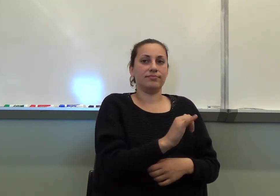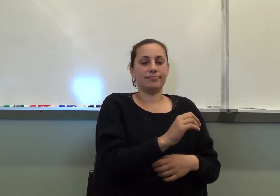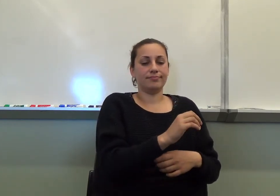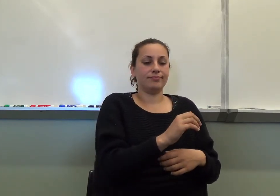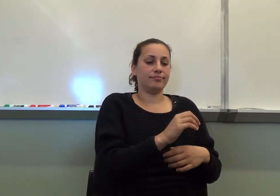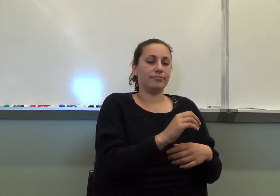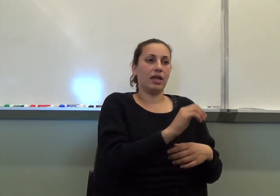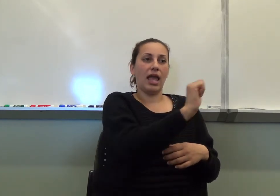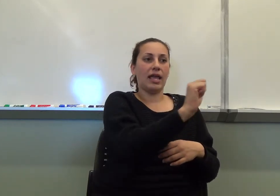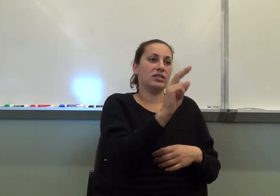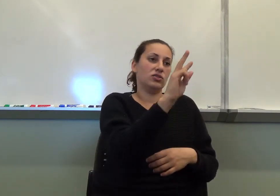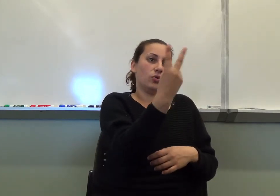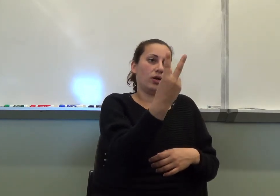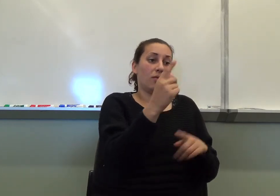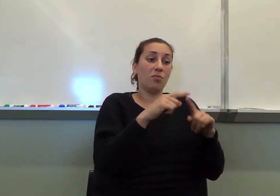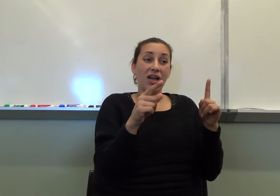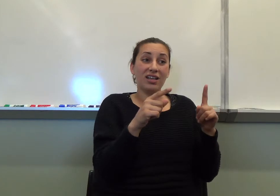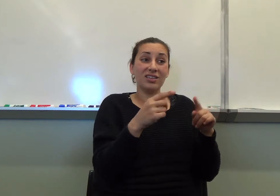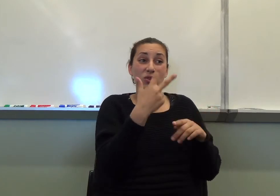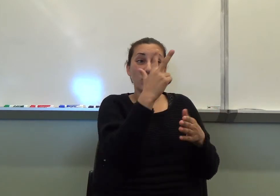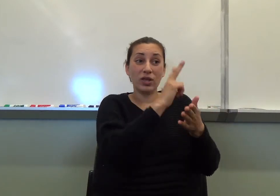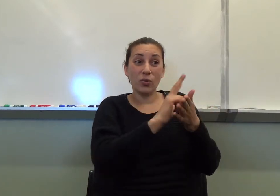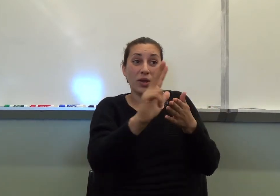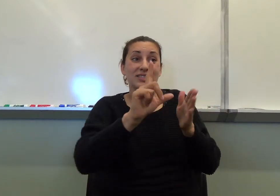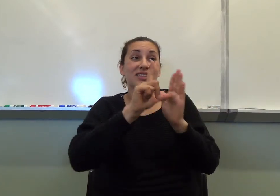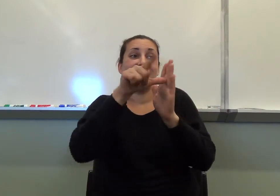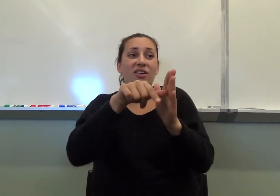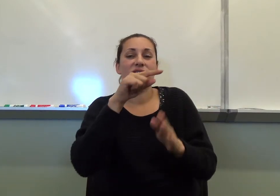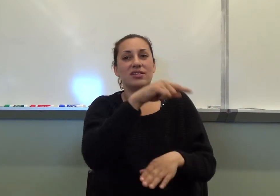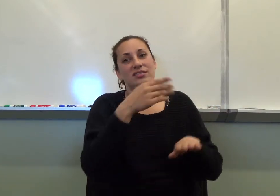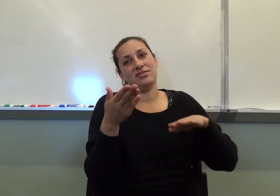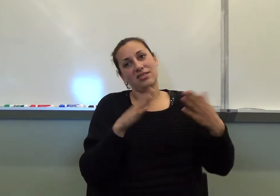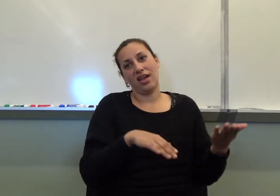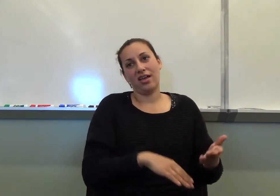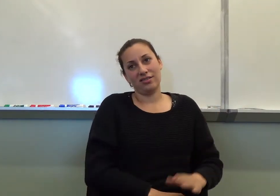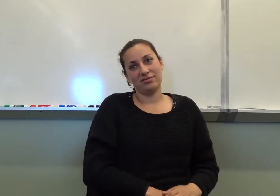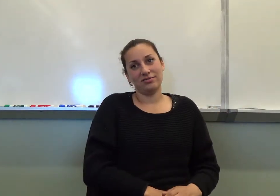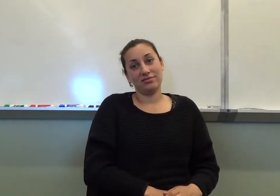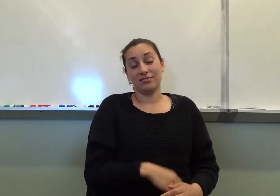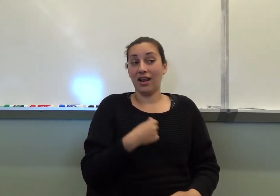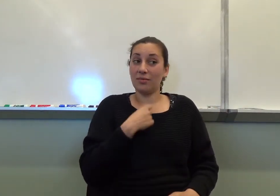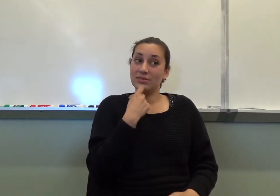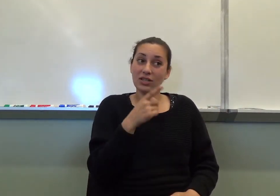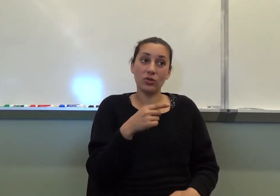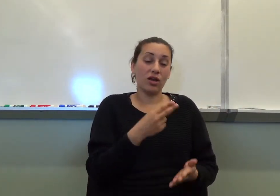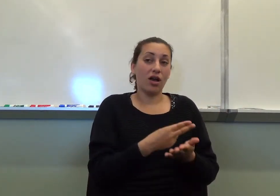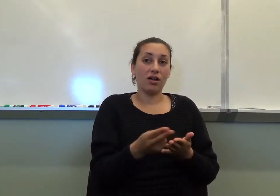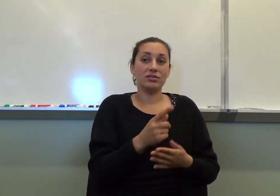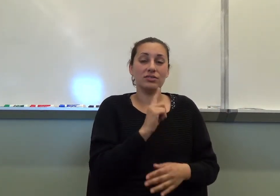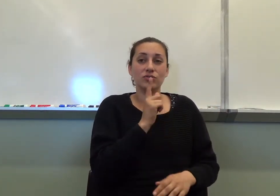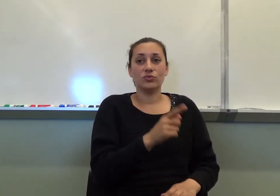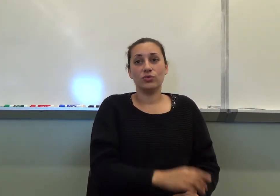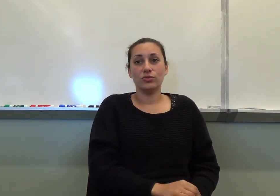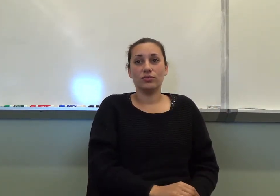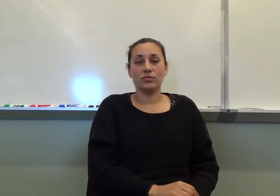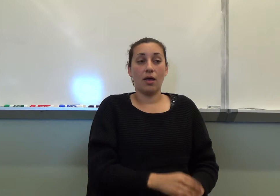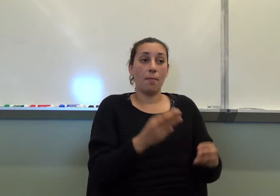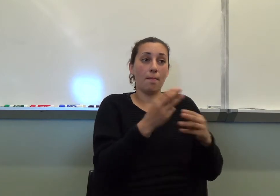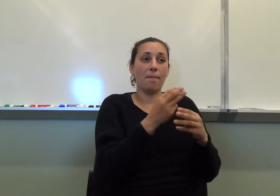Unfortunately, he died 3 weeks later. I'm telling you, this is true. This is mathematics, mathematical history.